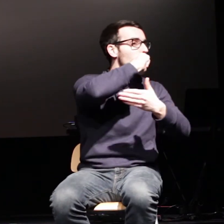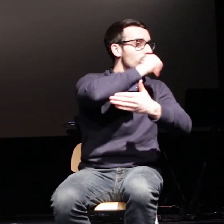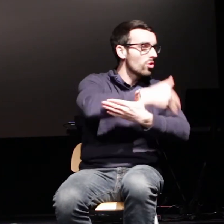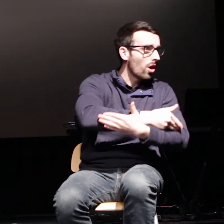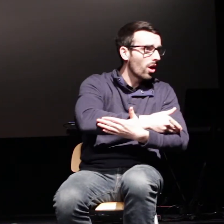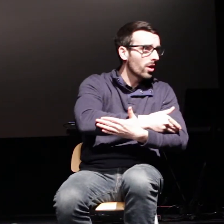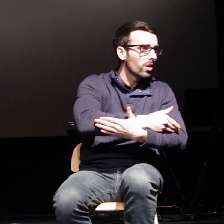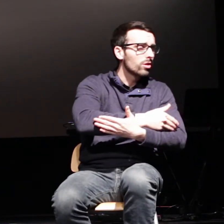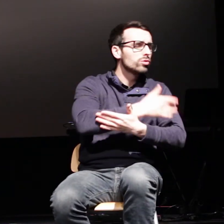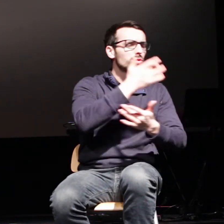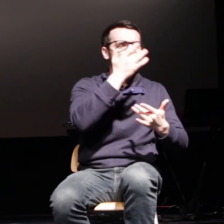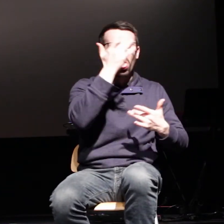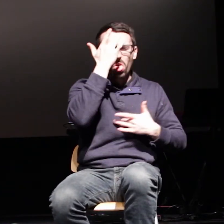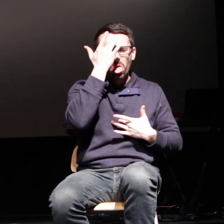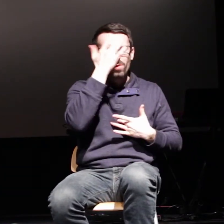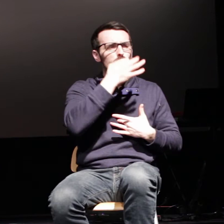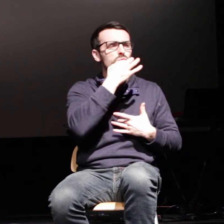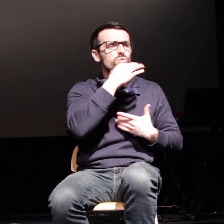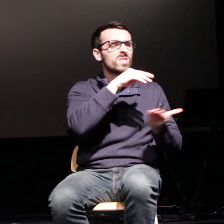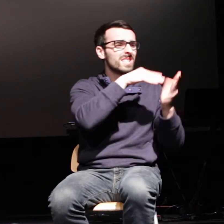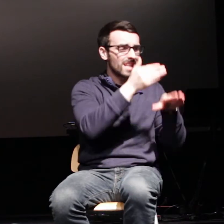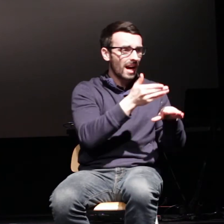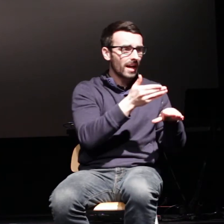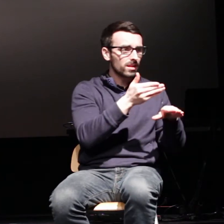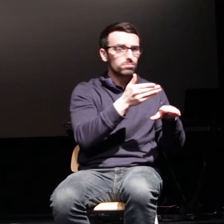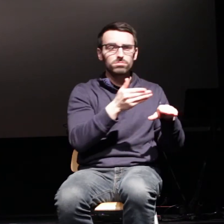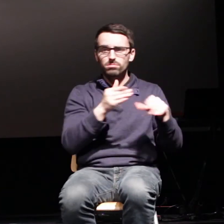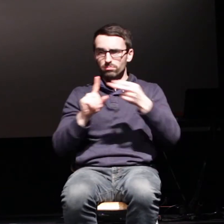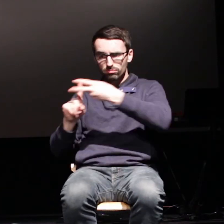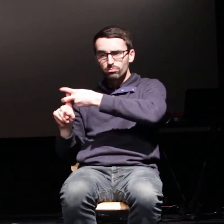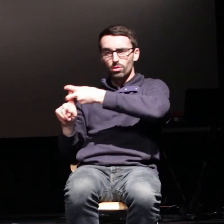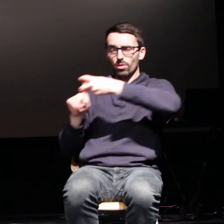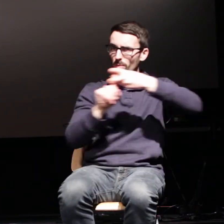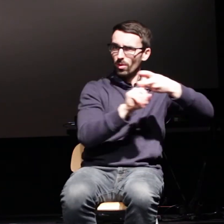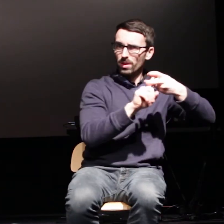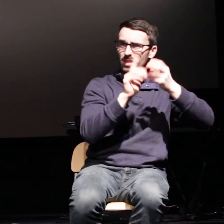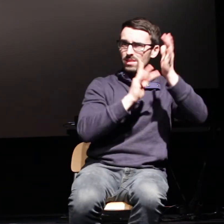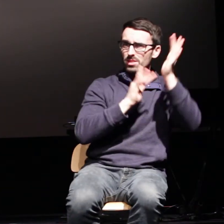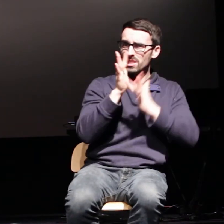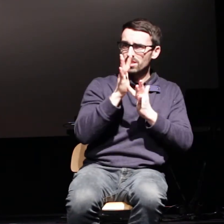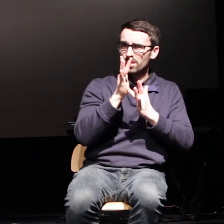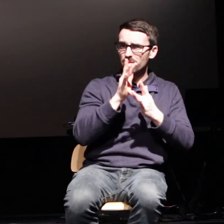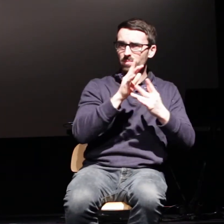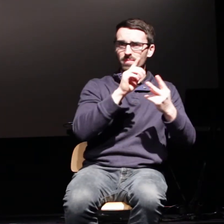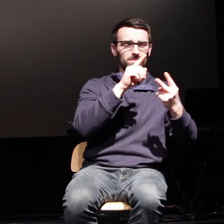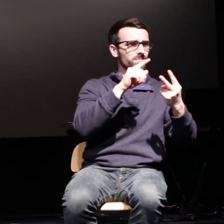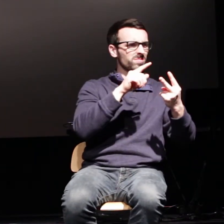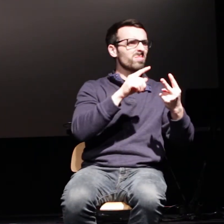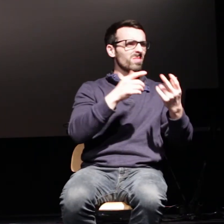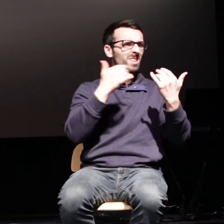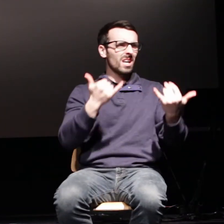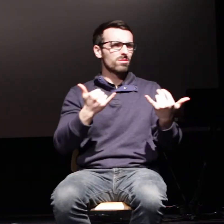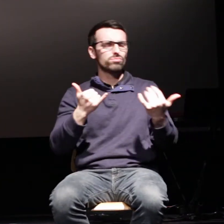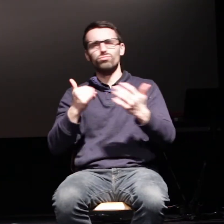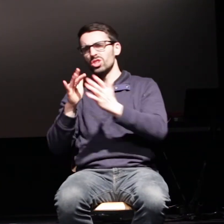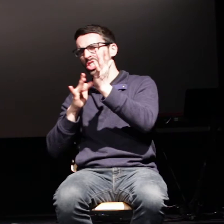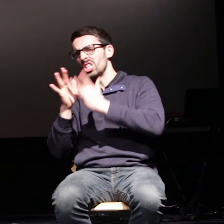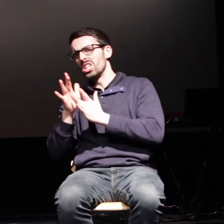summon Jesus to come to his house. Again, remember, Jesus by this point is like a celebrity. He's like a local